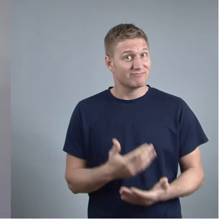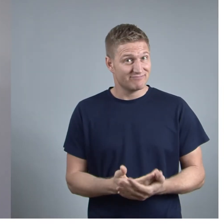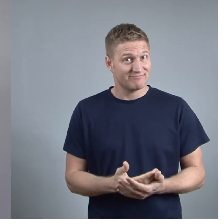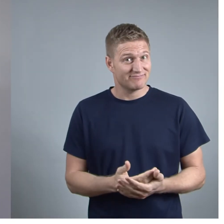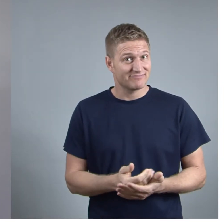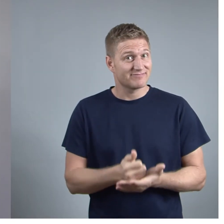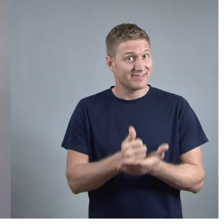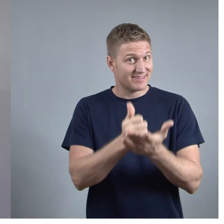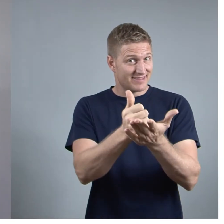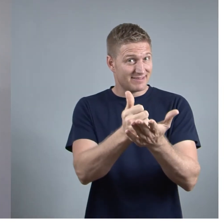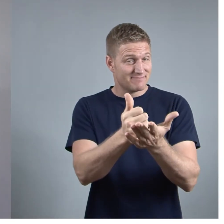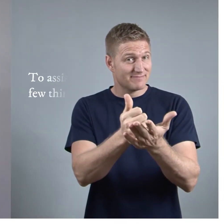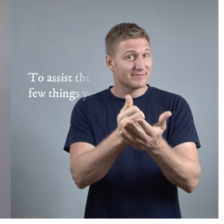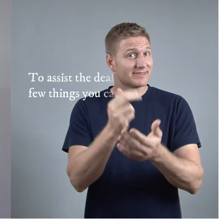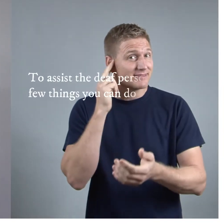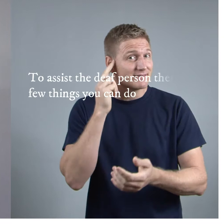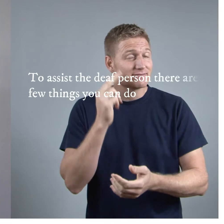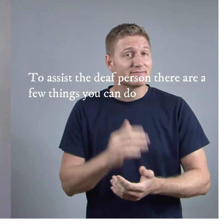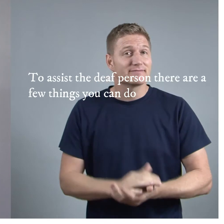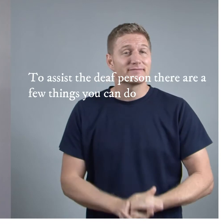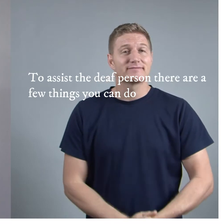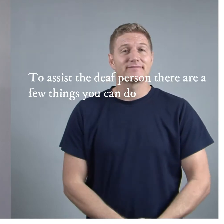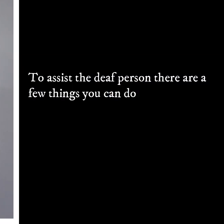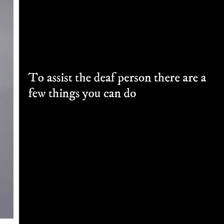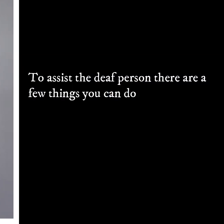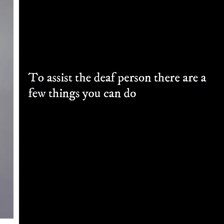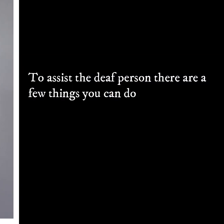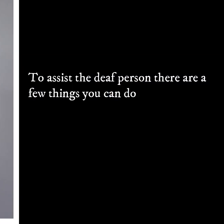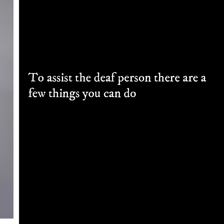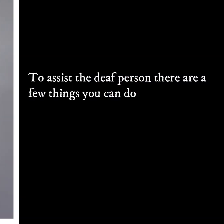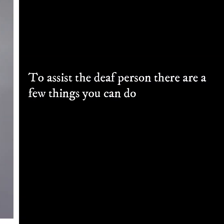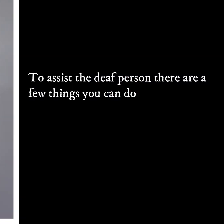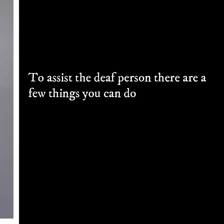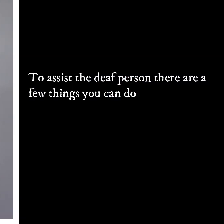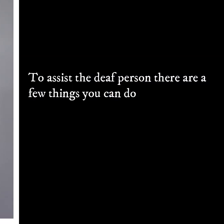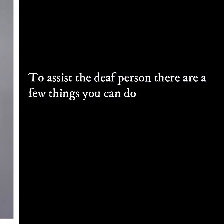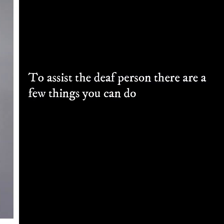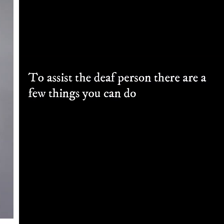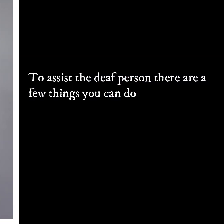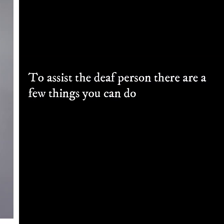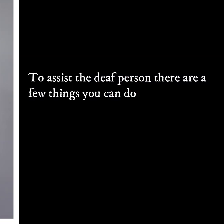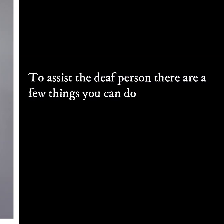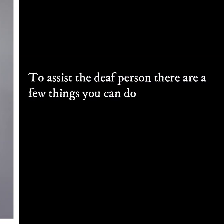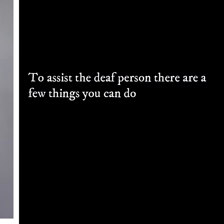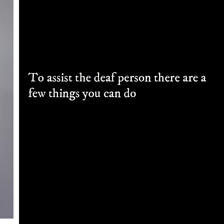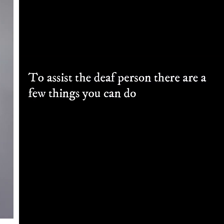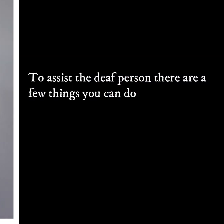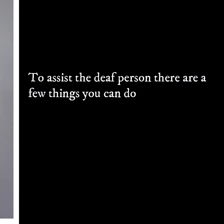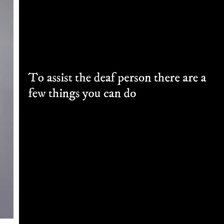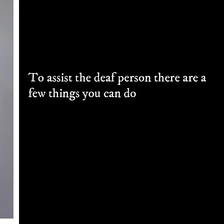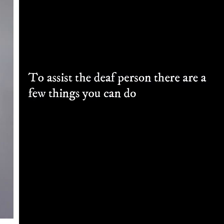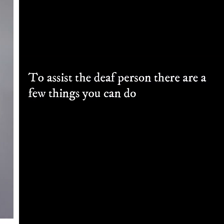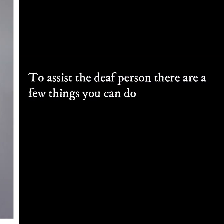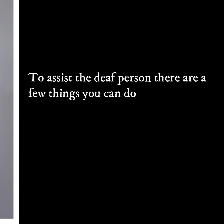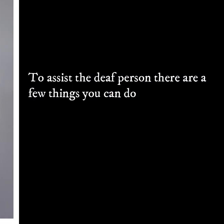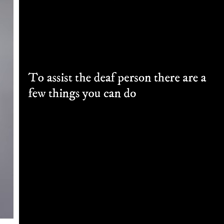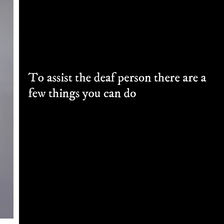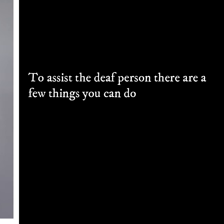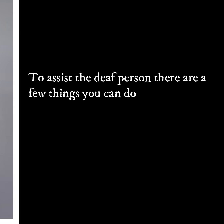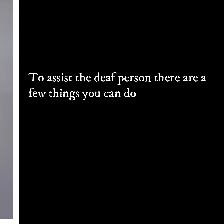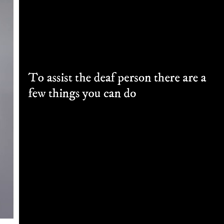Now you can make it easier for a deaf person to lip read. Now to assist, there's a few things you can